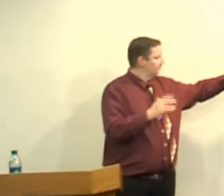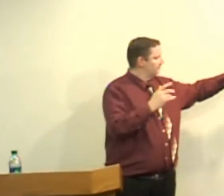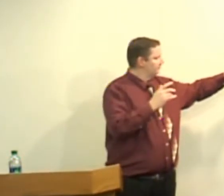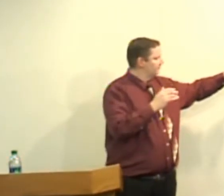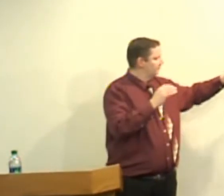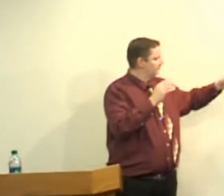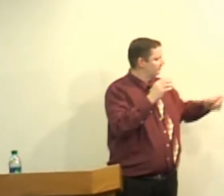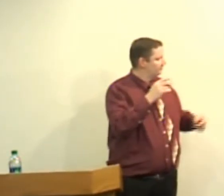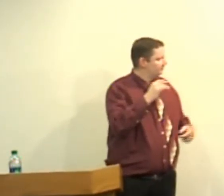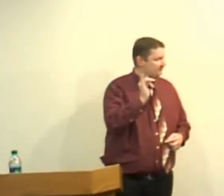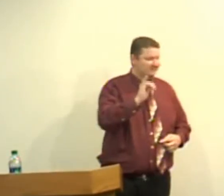you've made them stink.